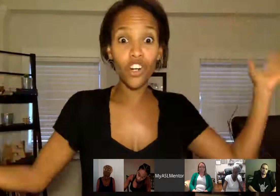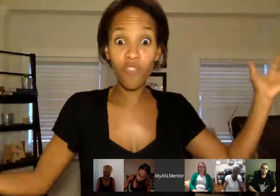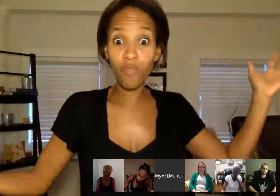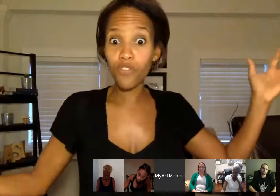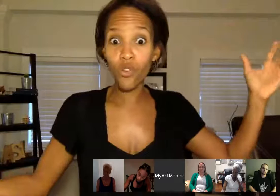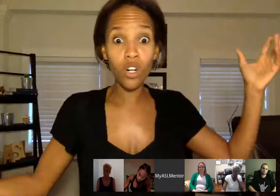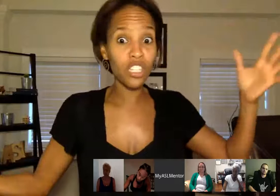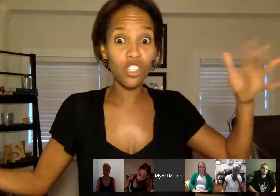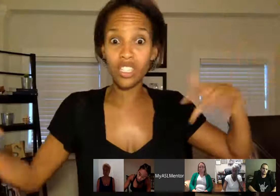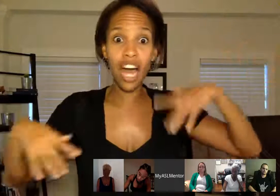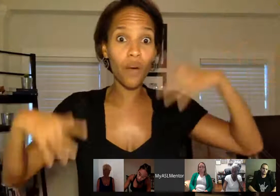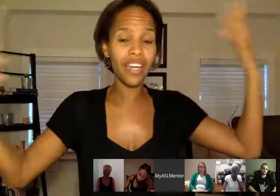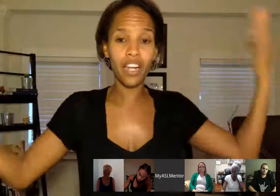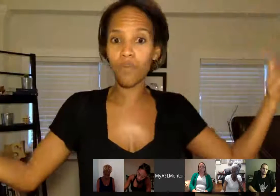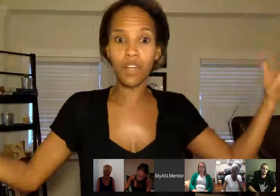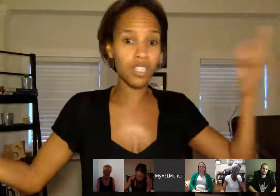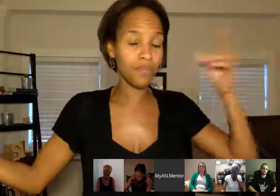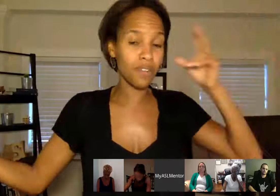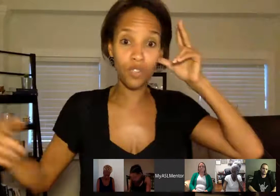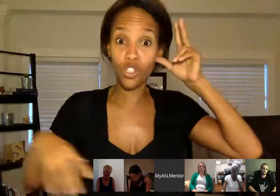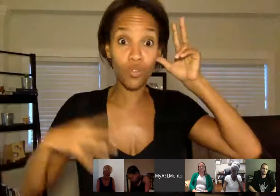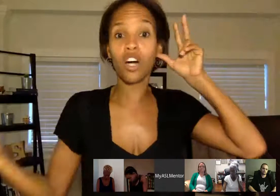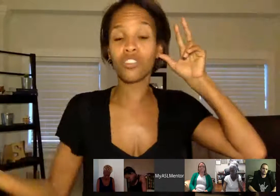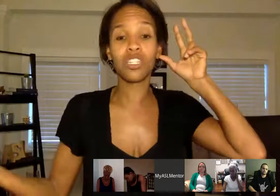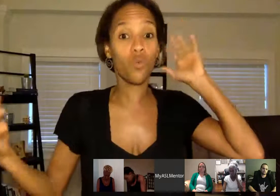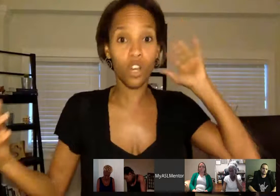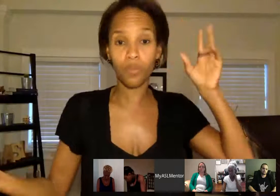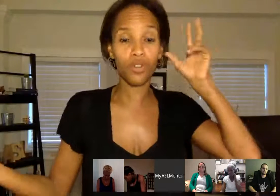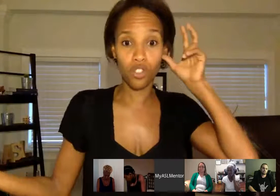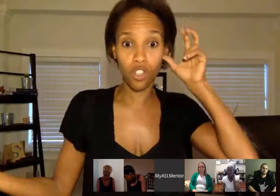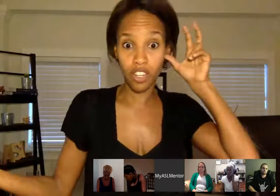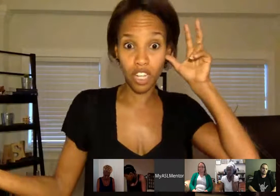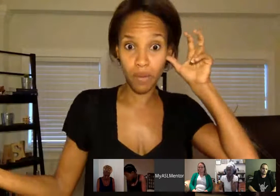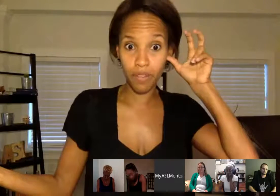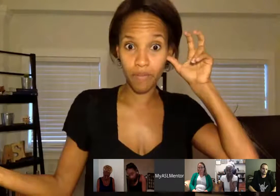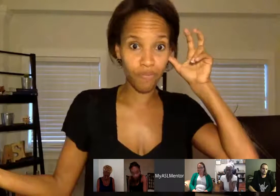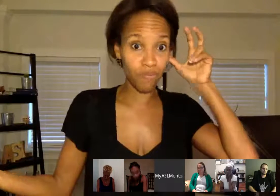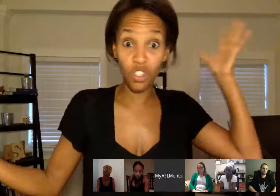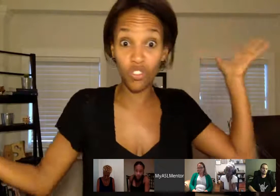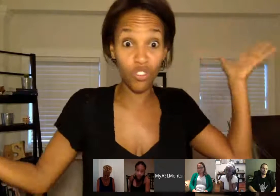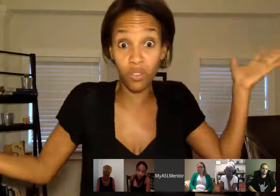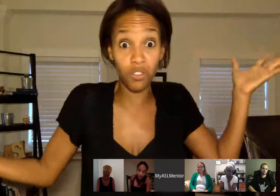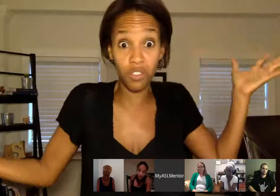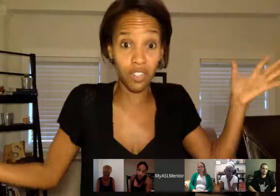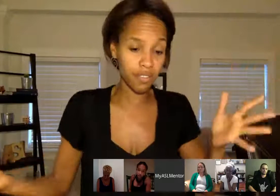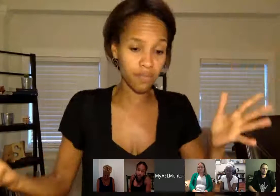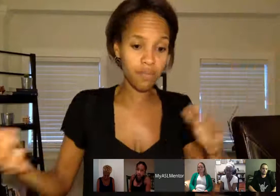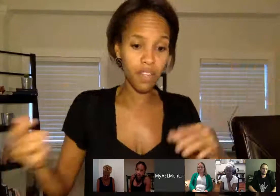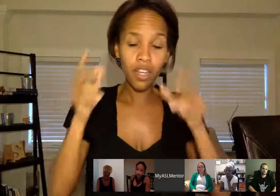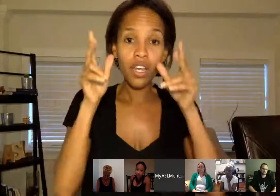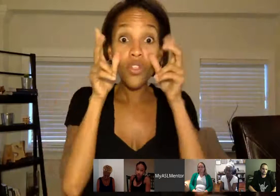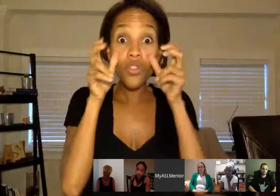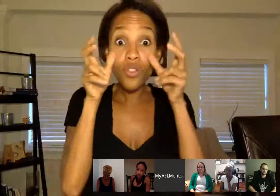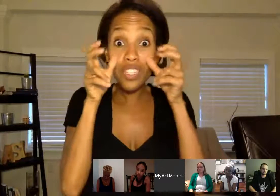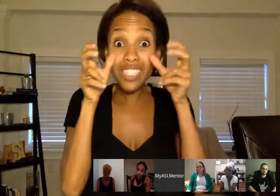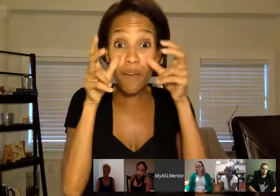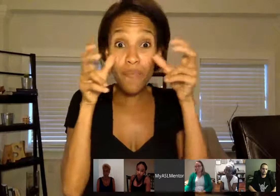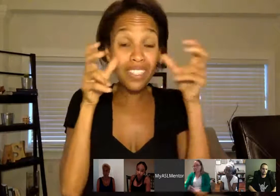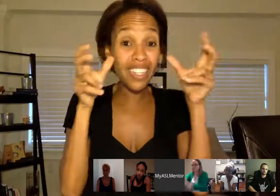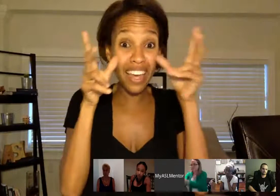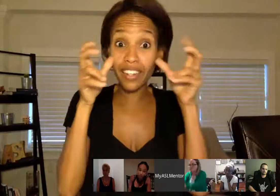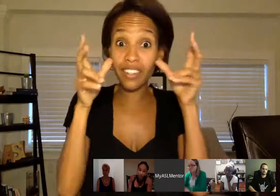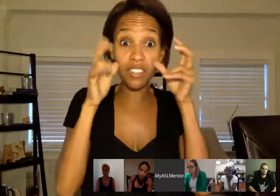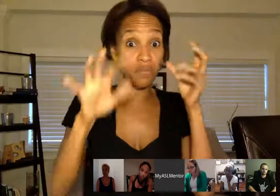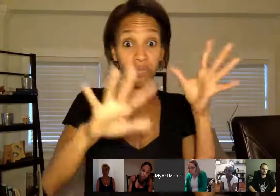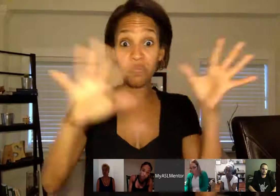never heard of before, and we cannot process because we do not understand what the person's talking about. just don't understand. This